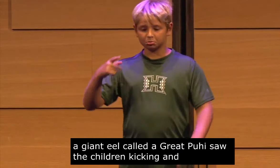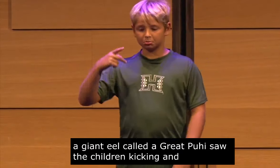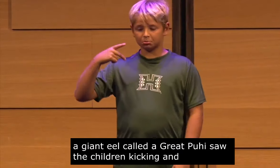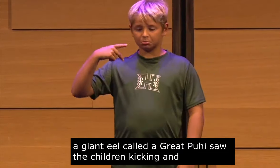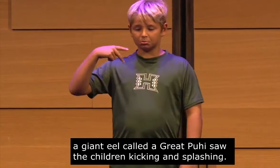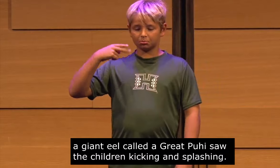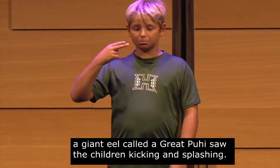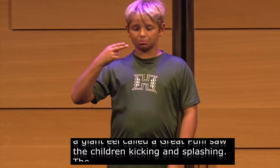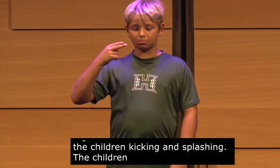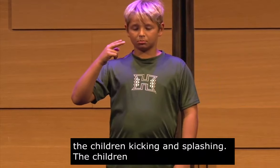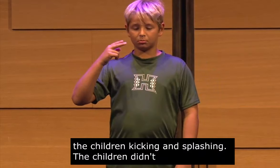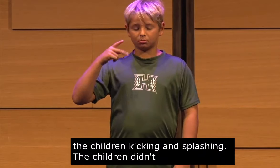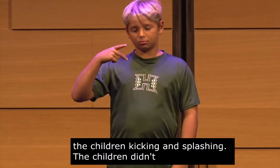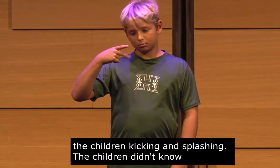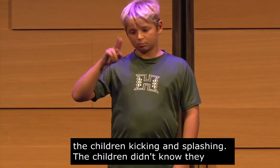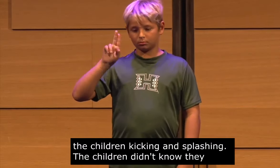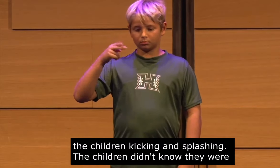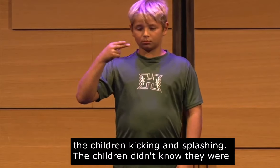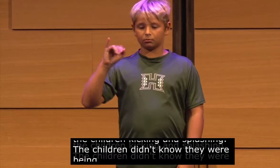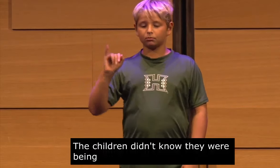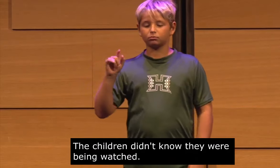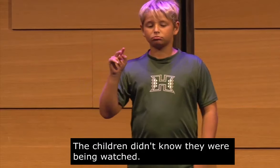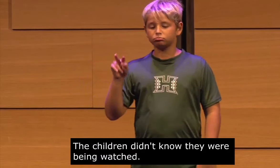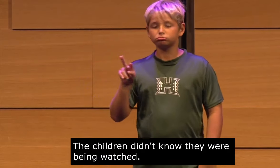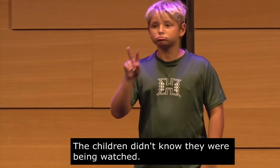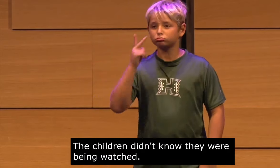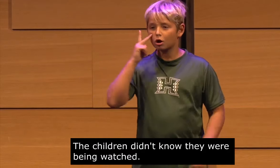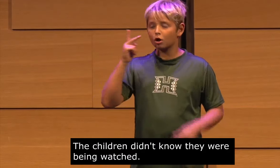splashing. The children didn't know they were being watched.